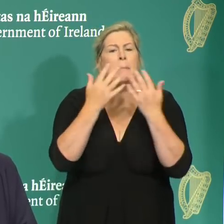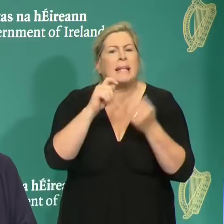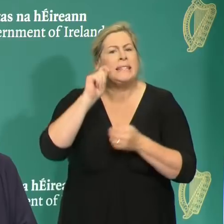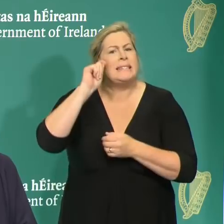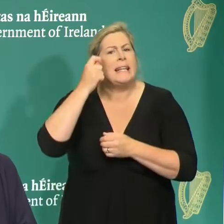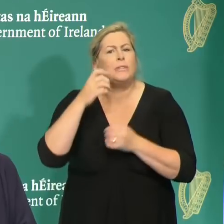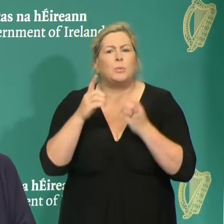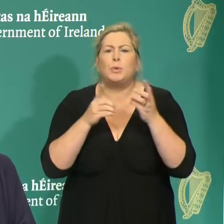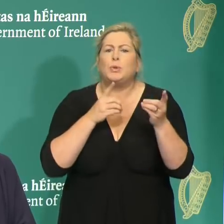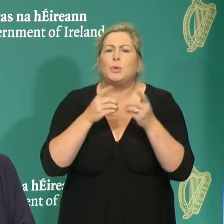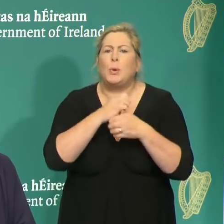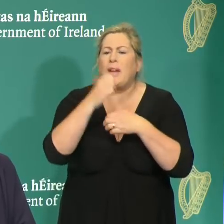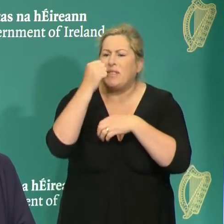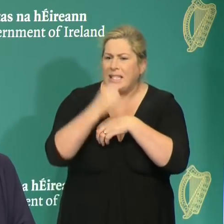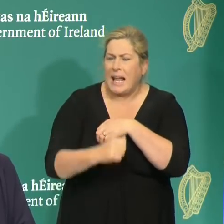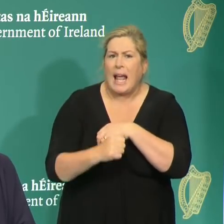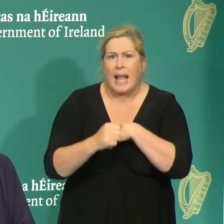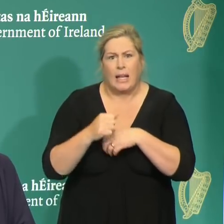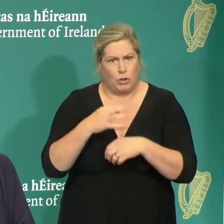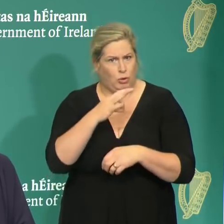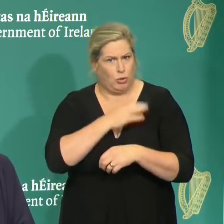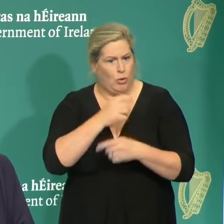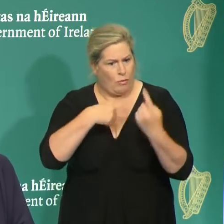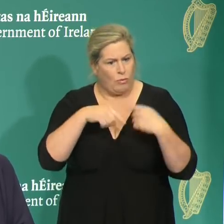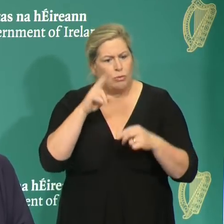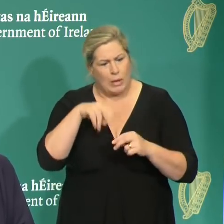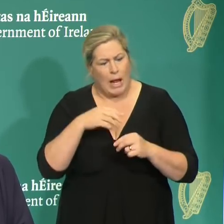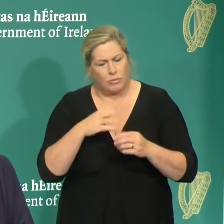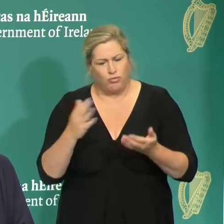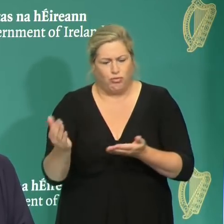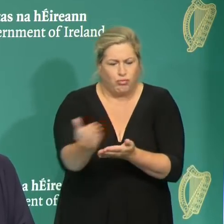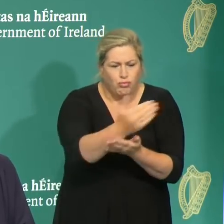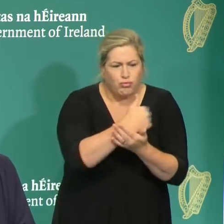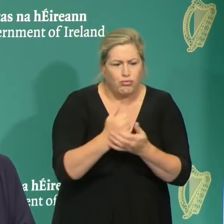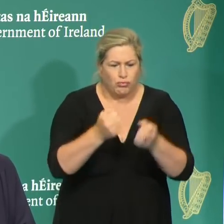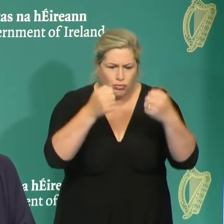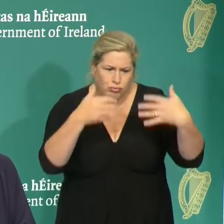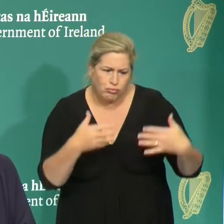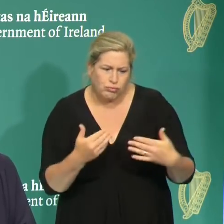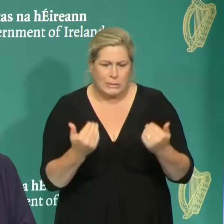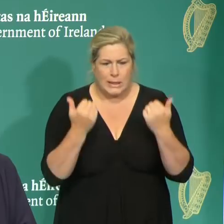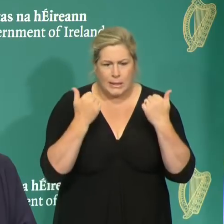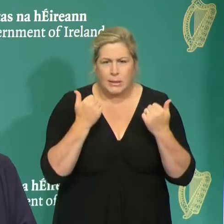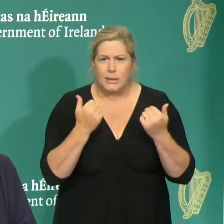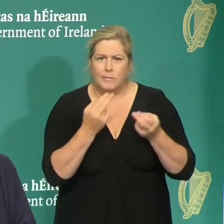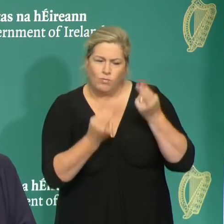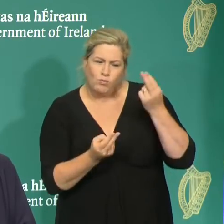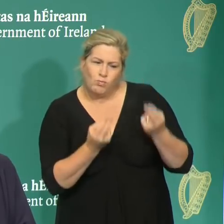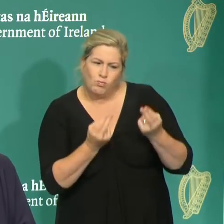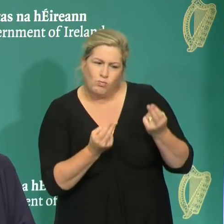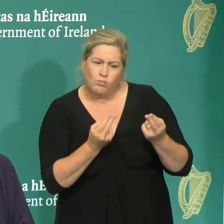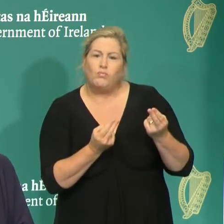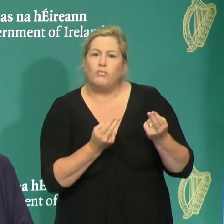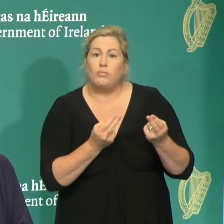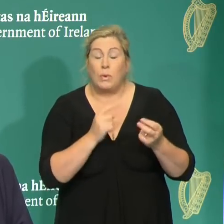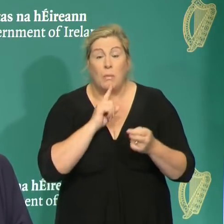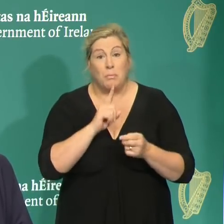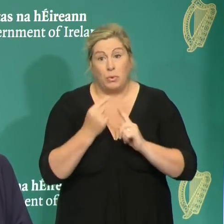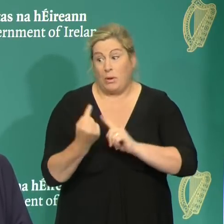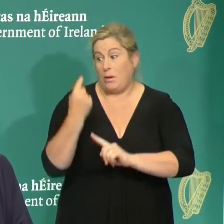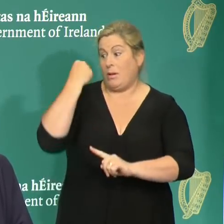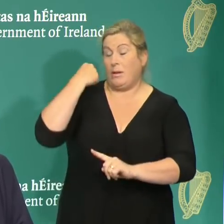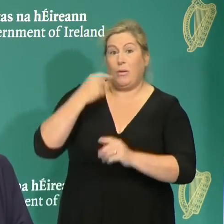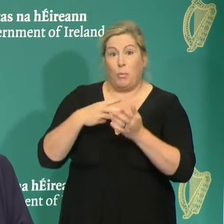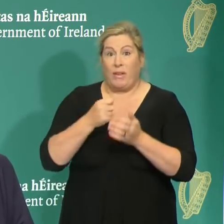is allowing us to have a sound basis for assessing the overall level of infection. We weren't in that position at the start of